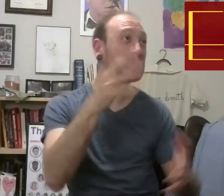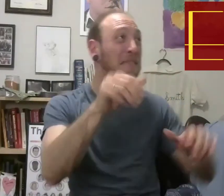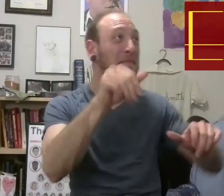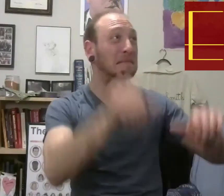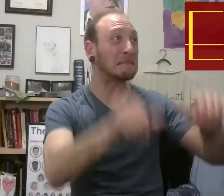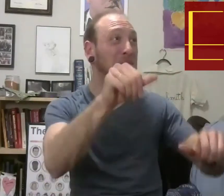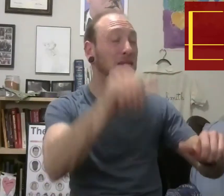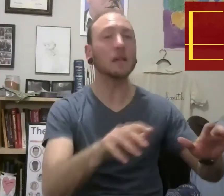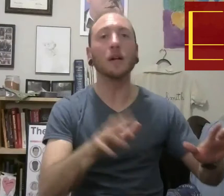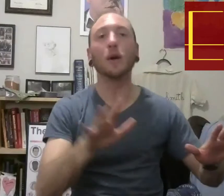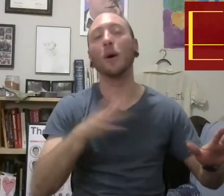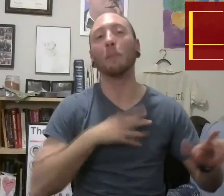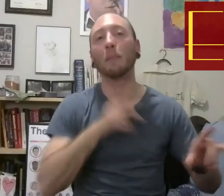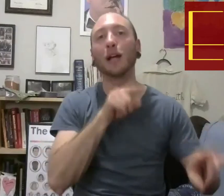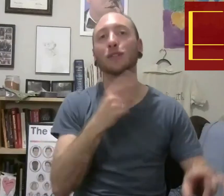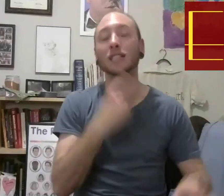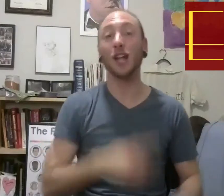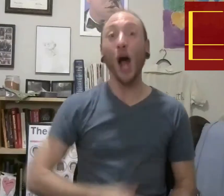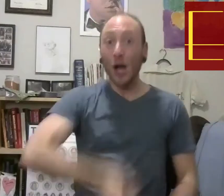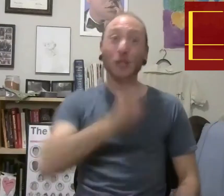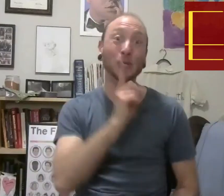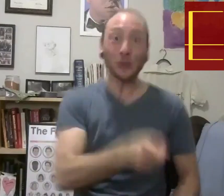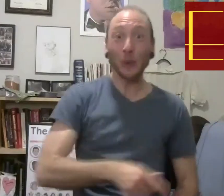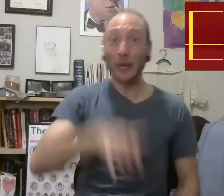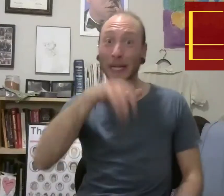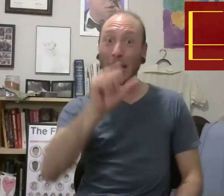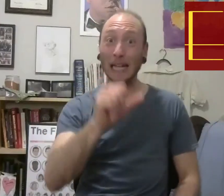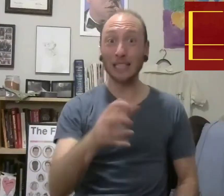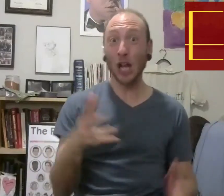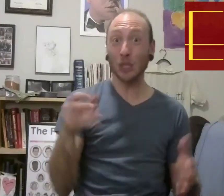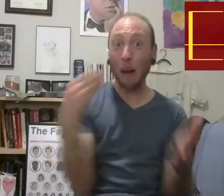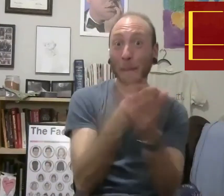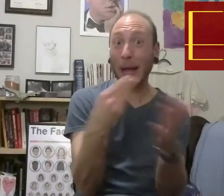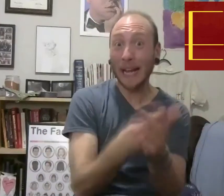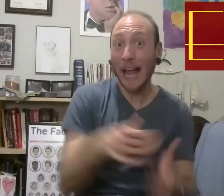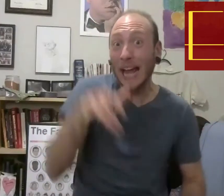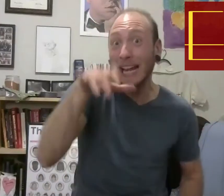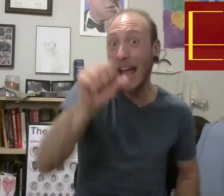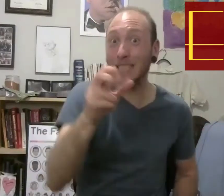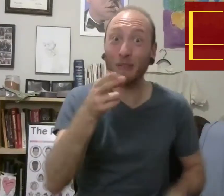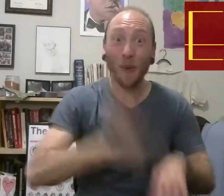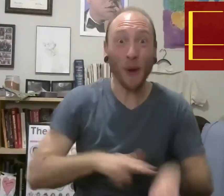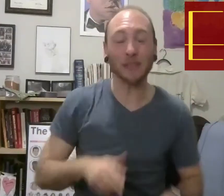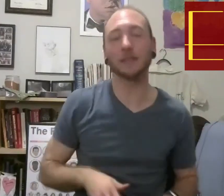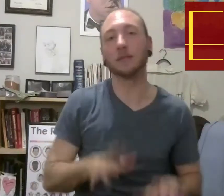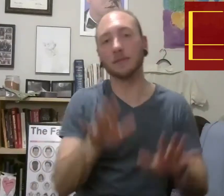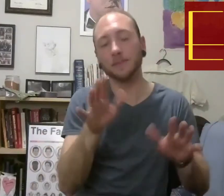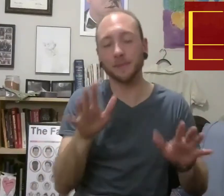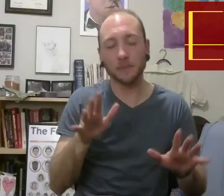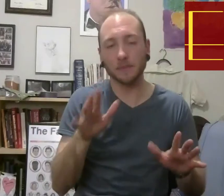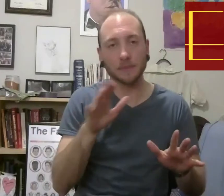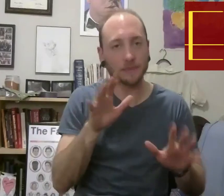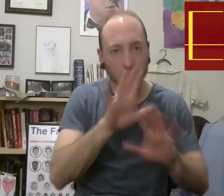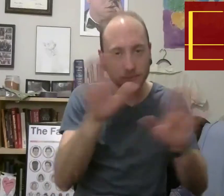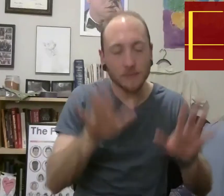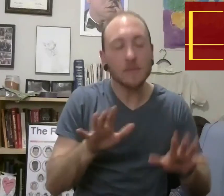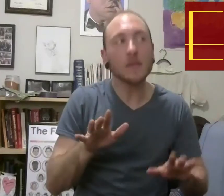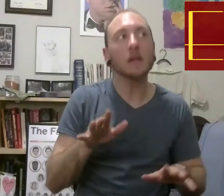like, "Sure." Like, "Do you want $1 million?" Like, "Yes, of course I do." That kind of thing. And he gave me